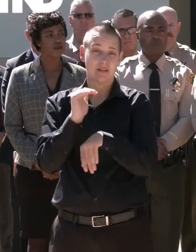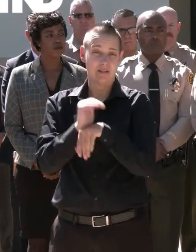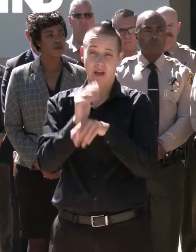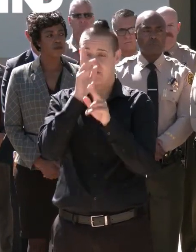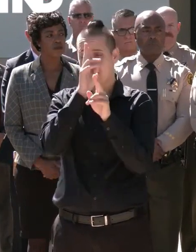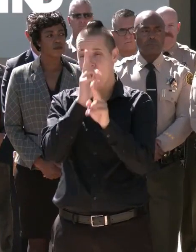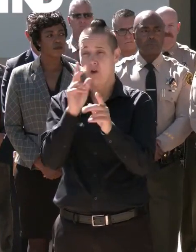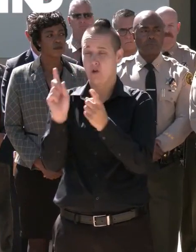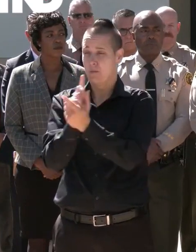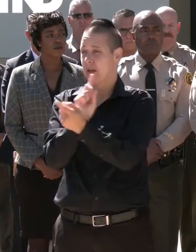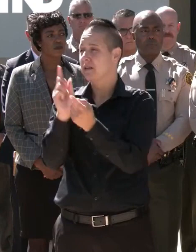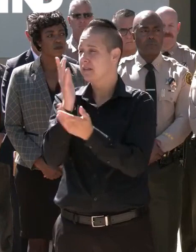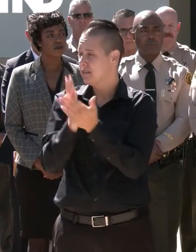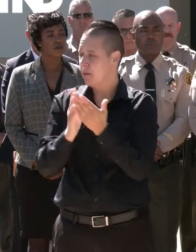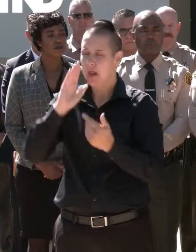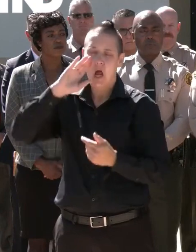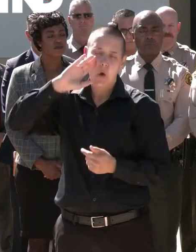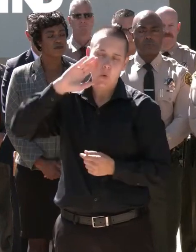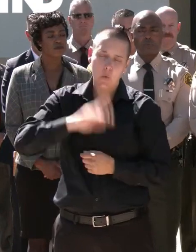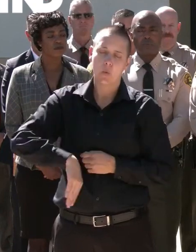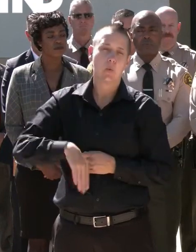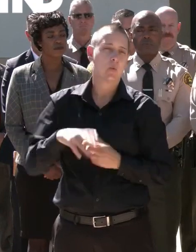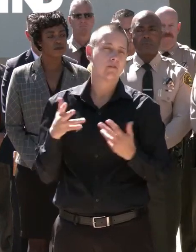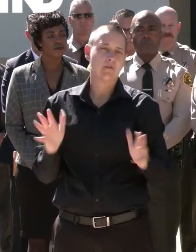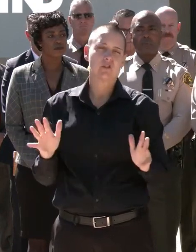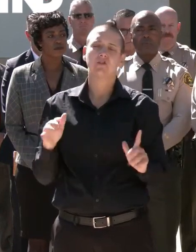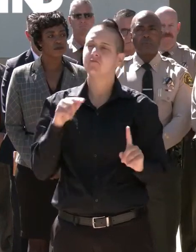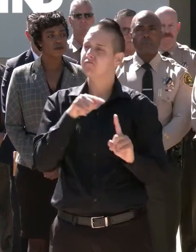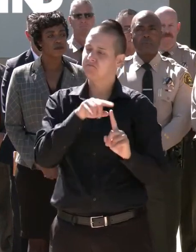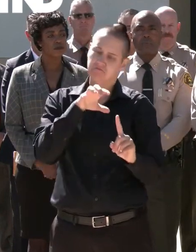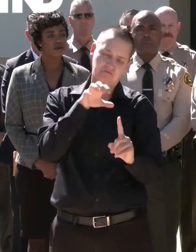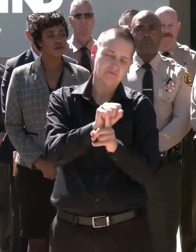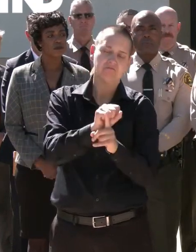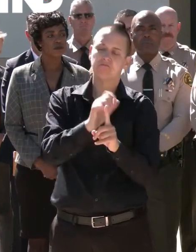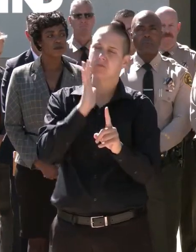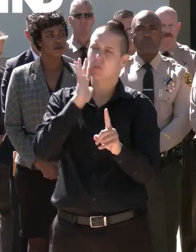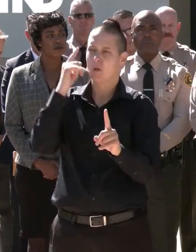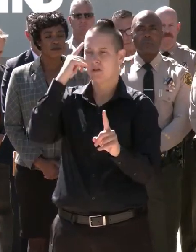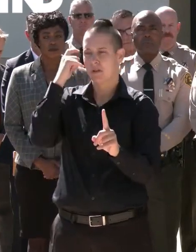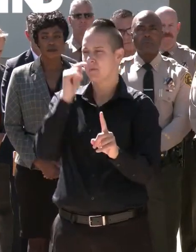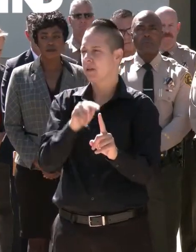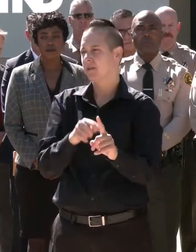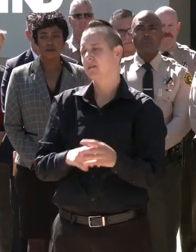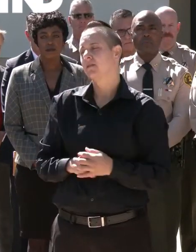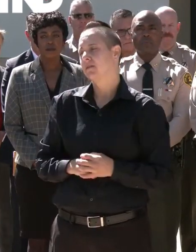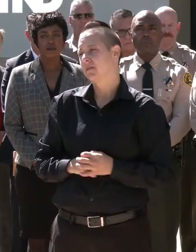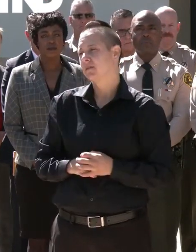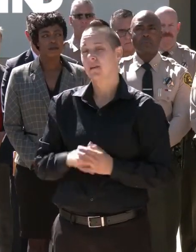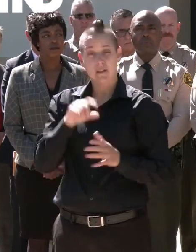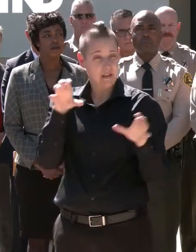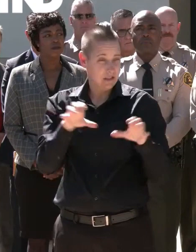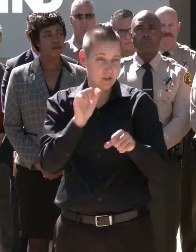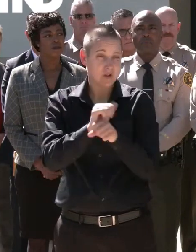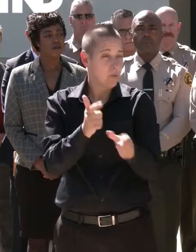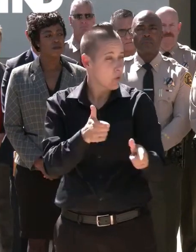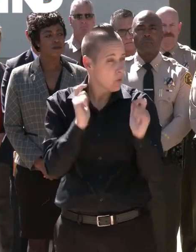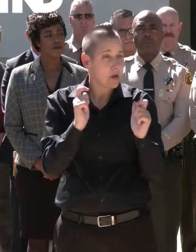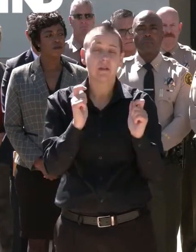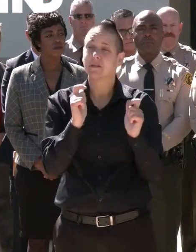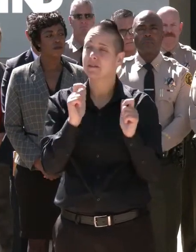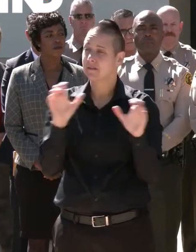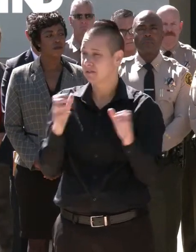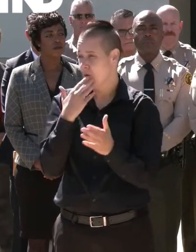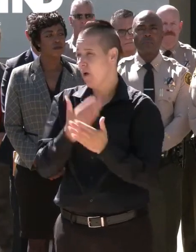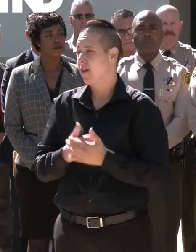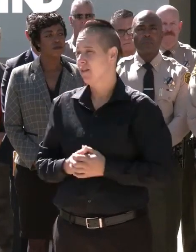had the honor of meeting some of them, and I knew they were going to catch the suspect. They did the job quickly, and they did the